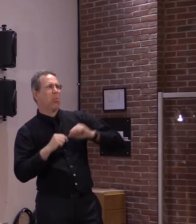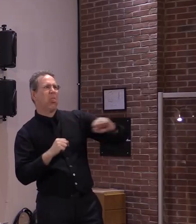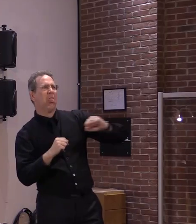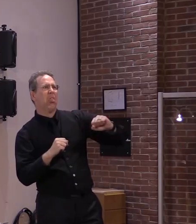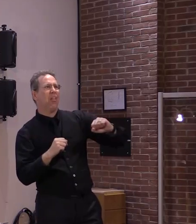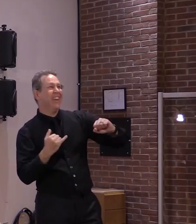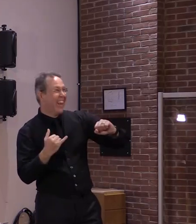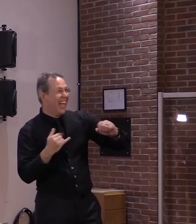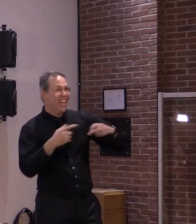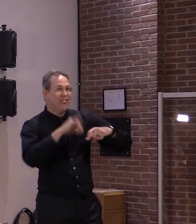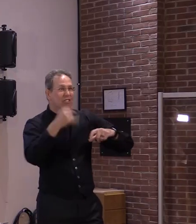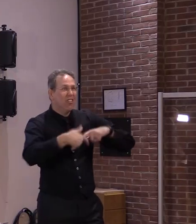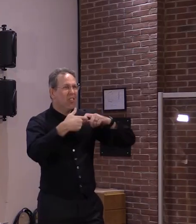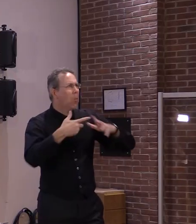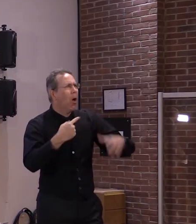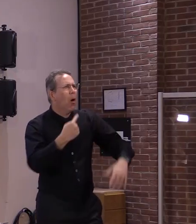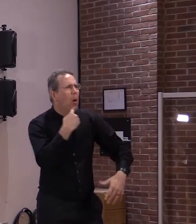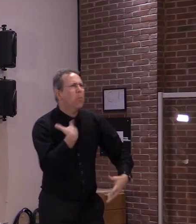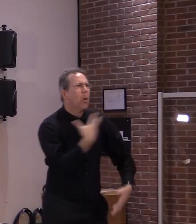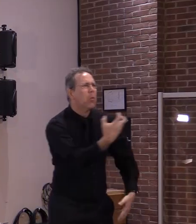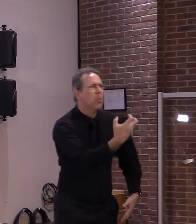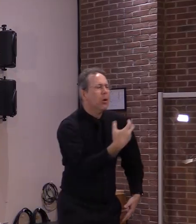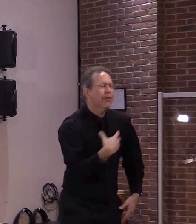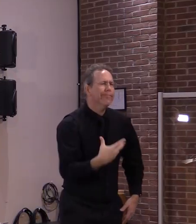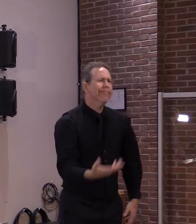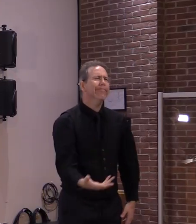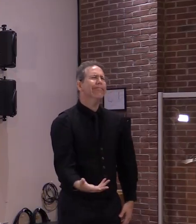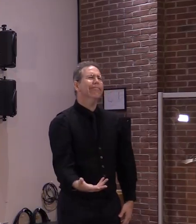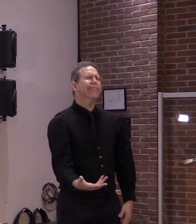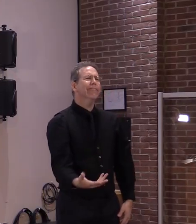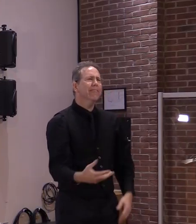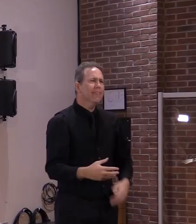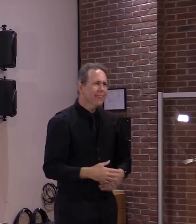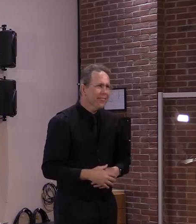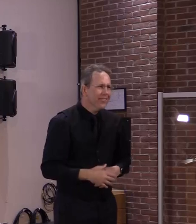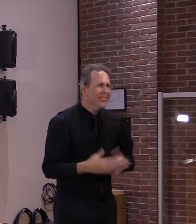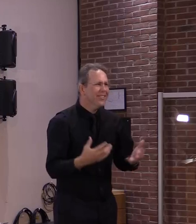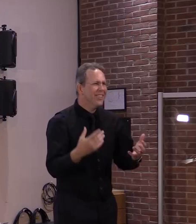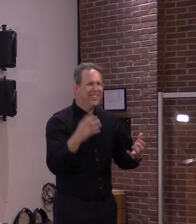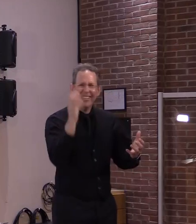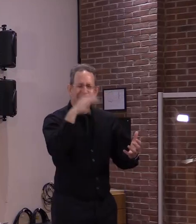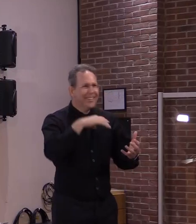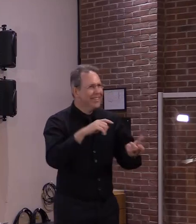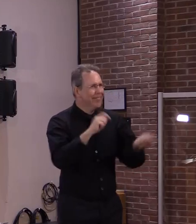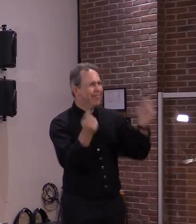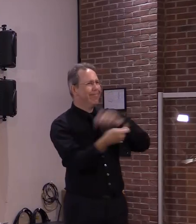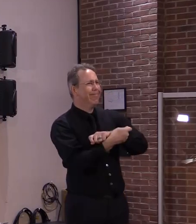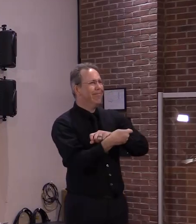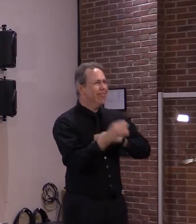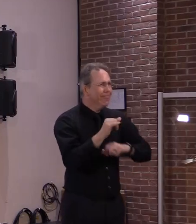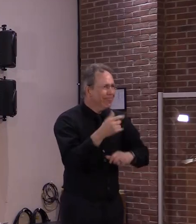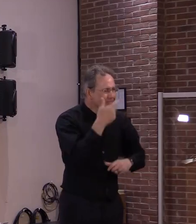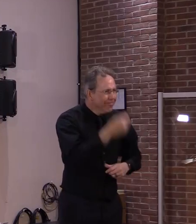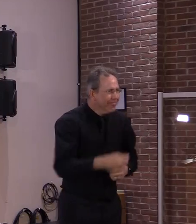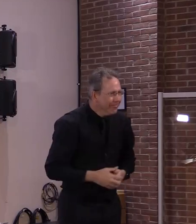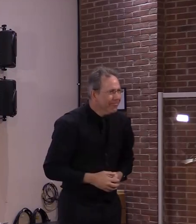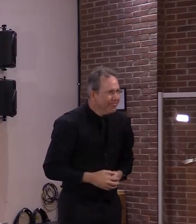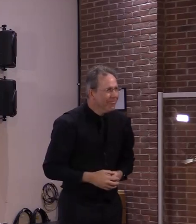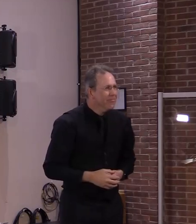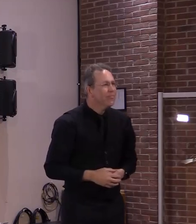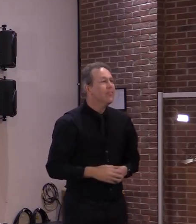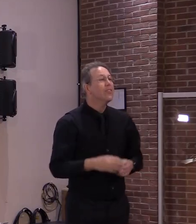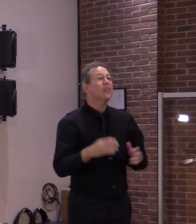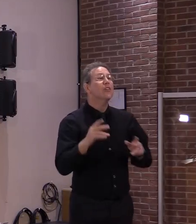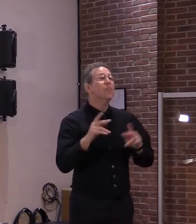surprised. The demand was quite intense. People in states that have